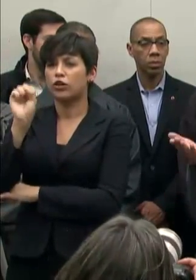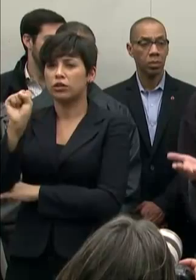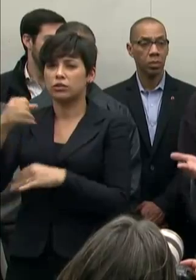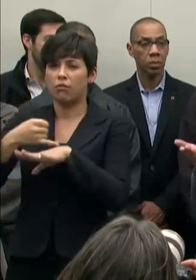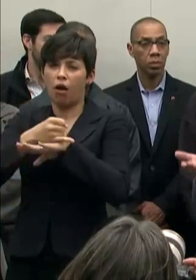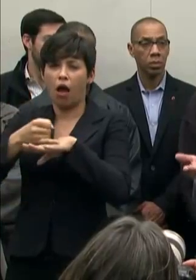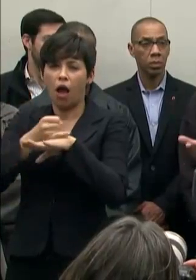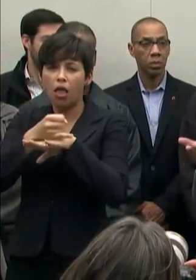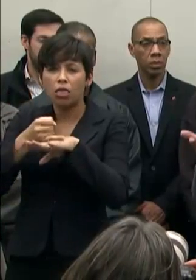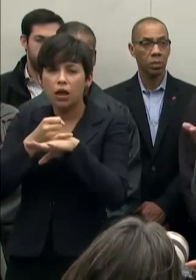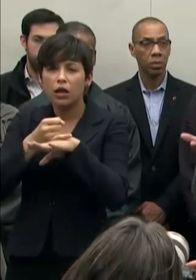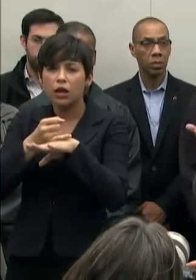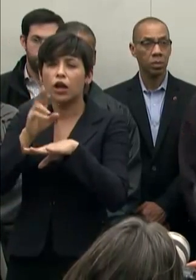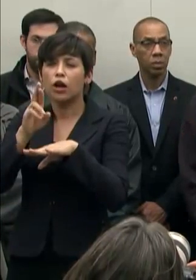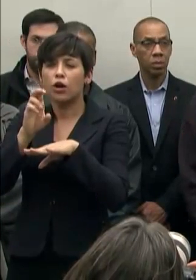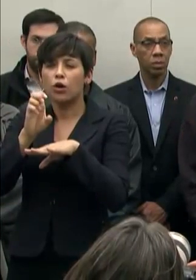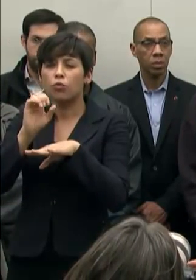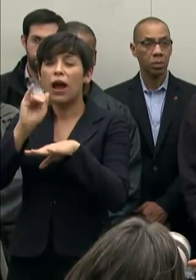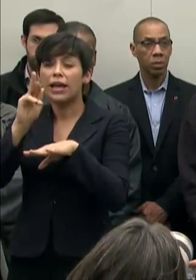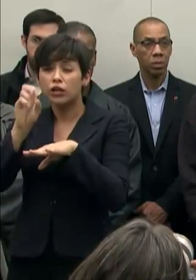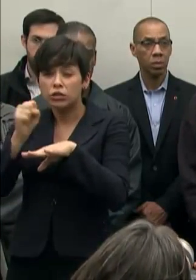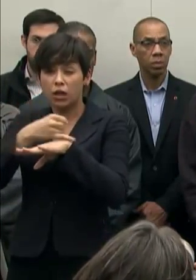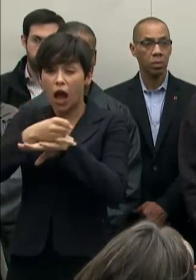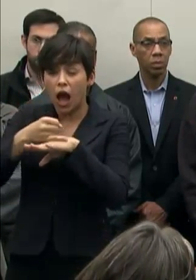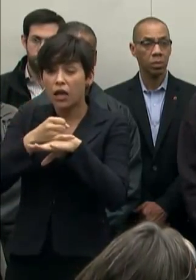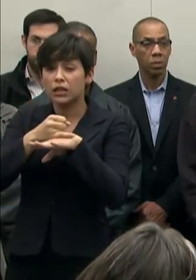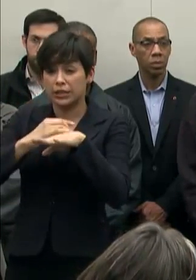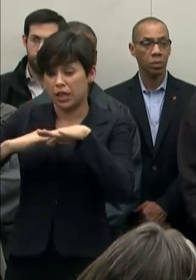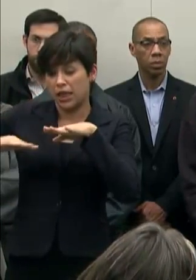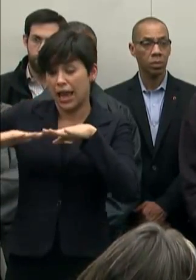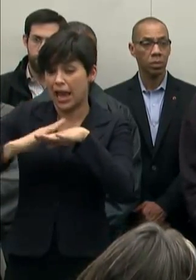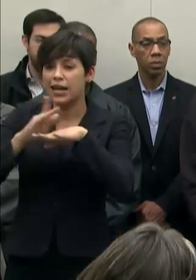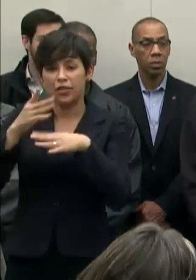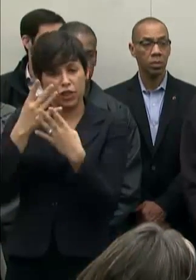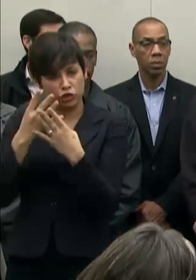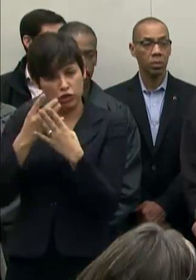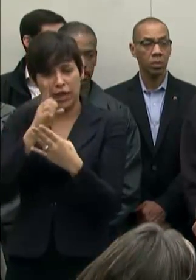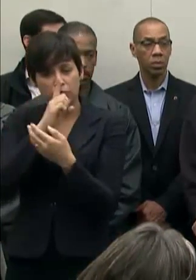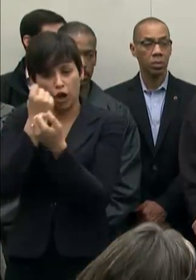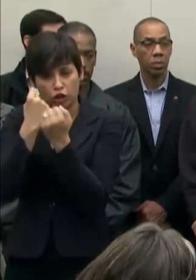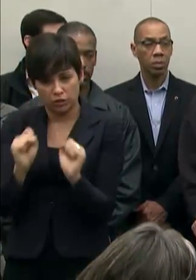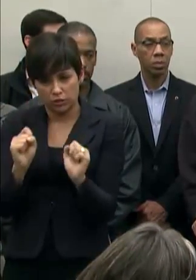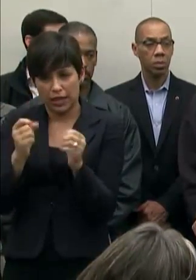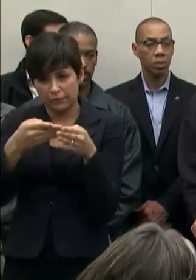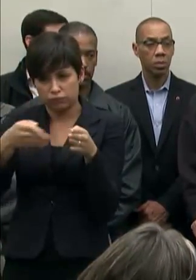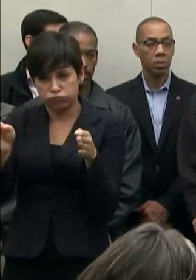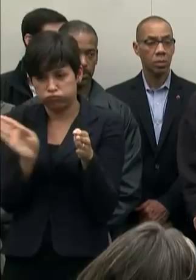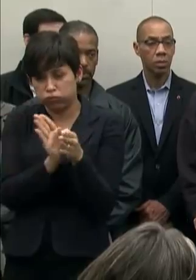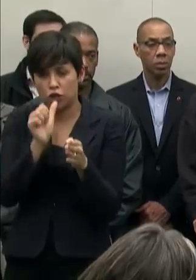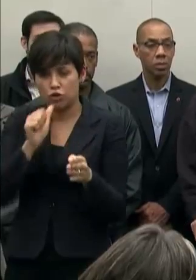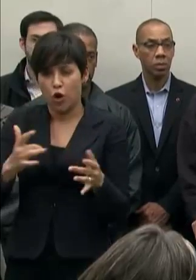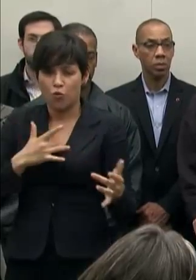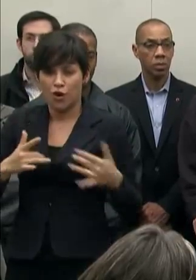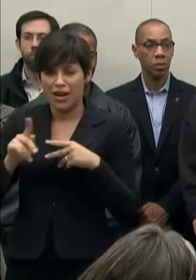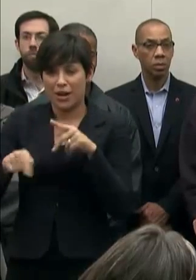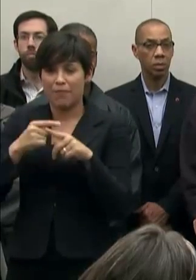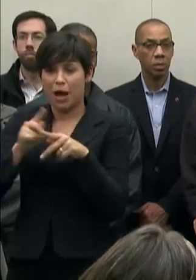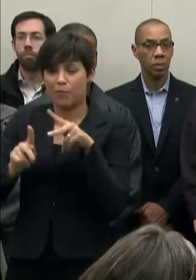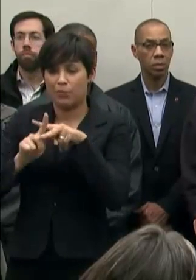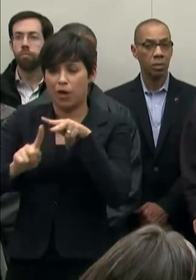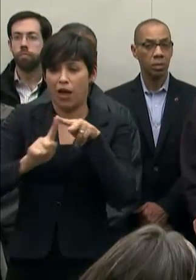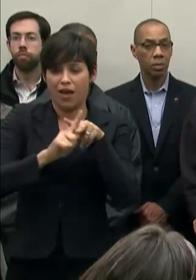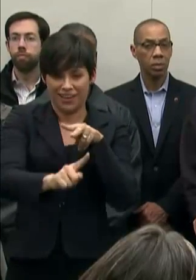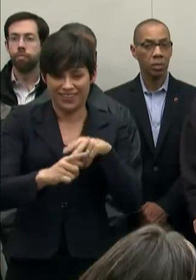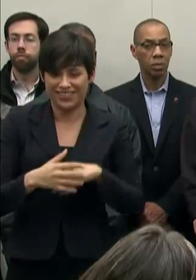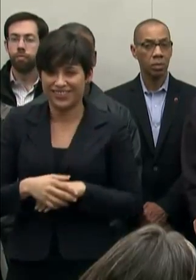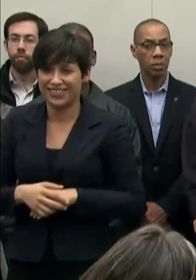is the land is up where they are, and the jails are secure. Don't worry about anybody getting out. Heat and hot water